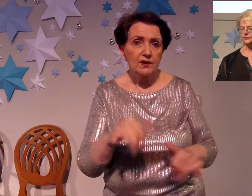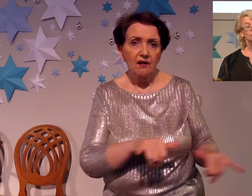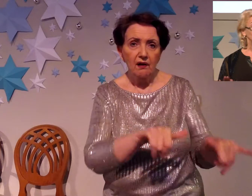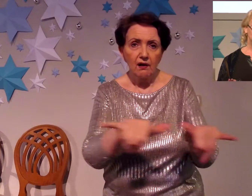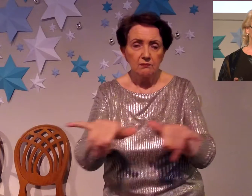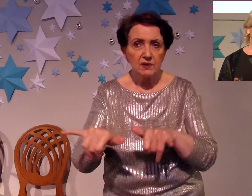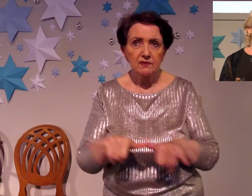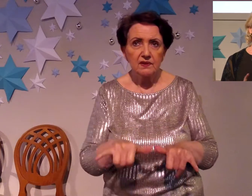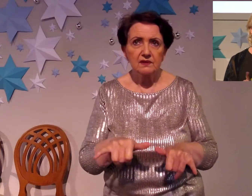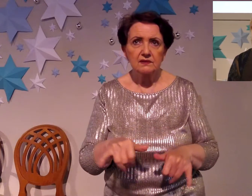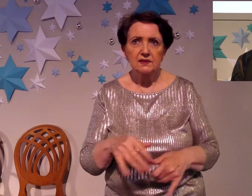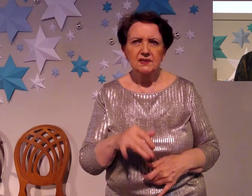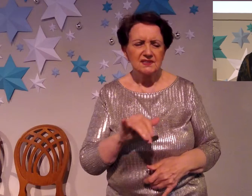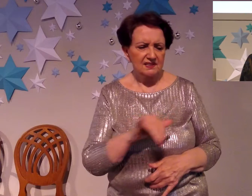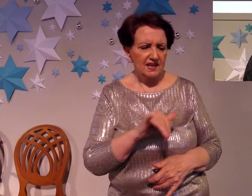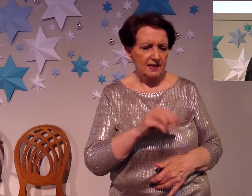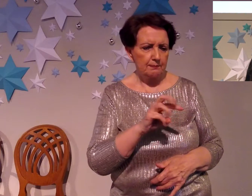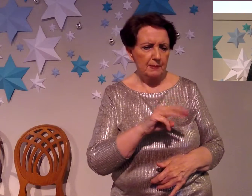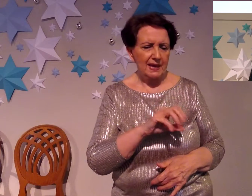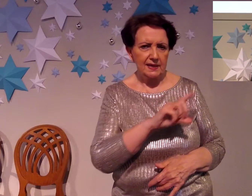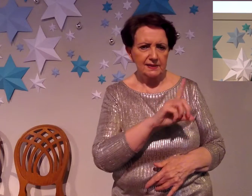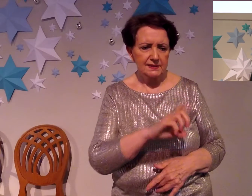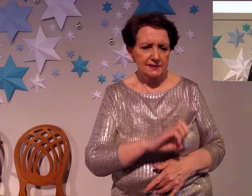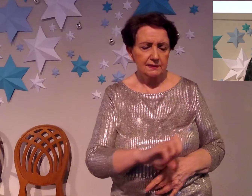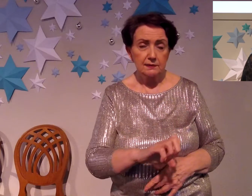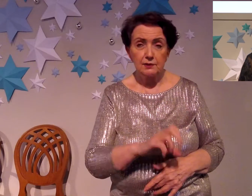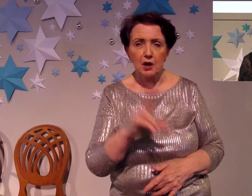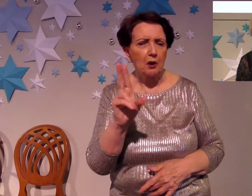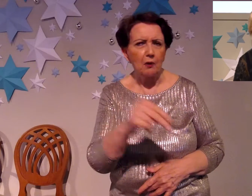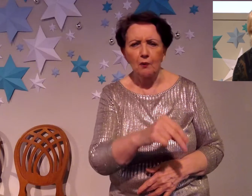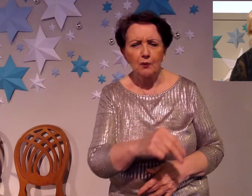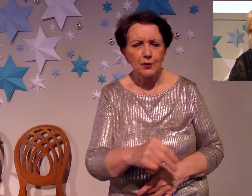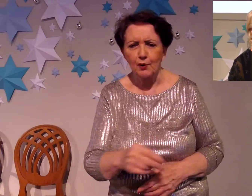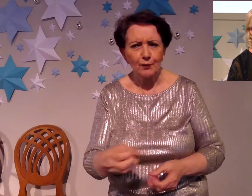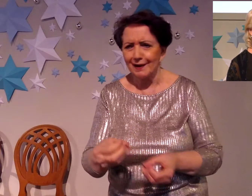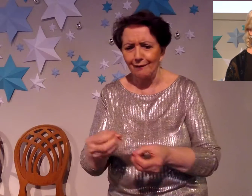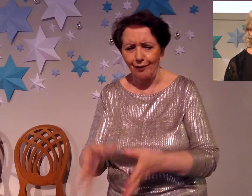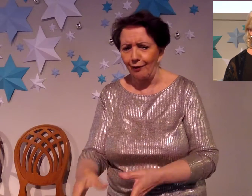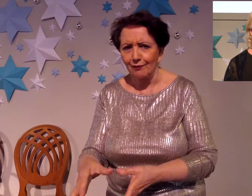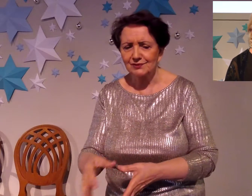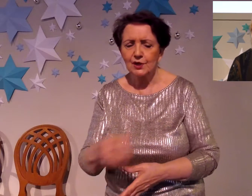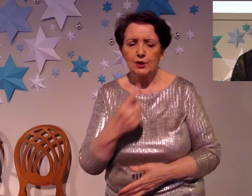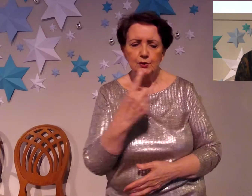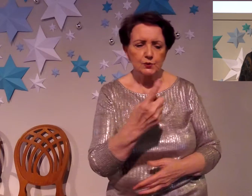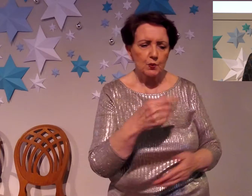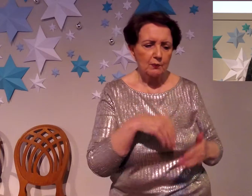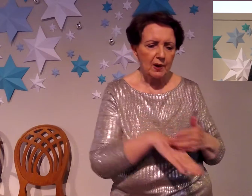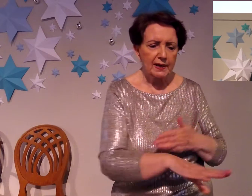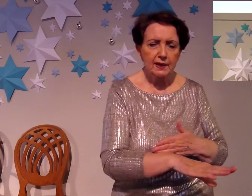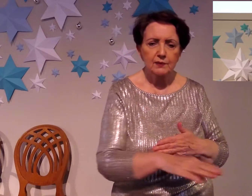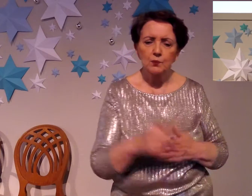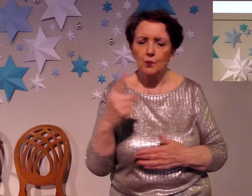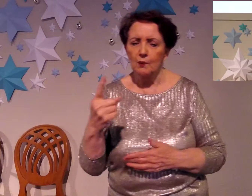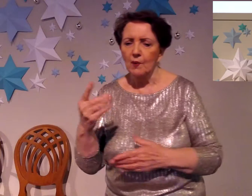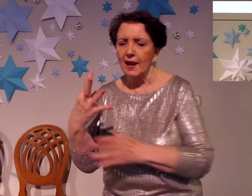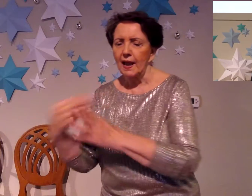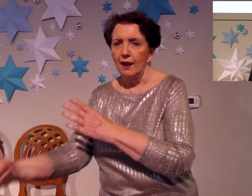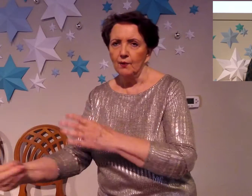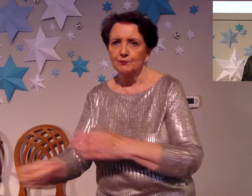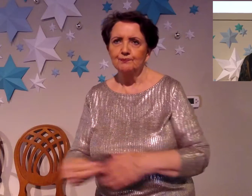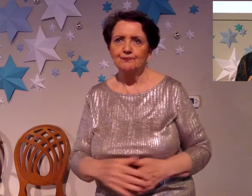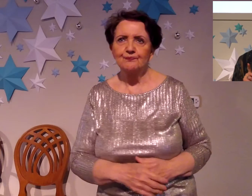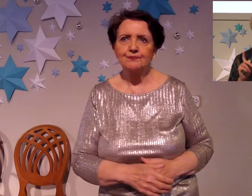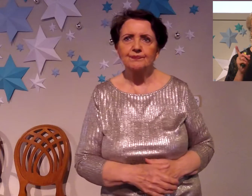like a maze? No, it's not like a maze. You don't get lost. There's only one way in, one way out. But the thing about